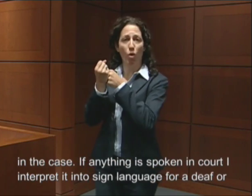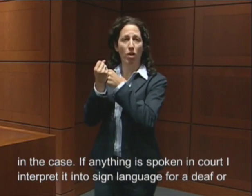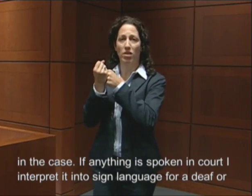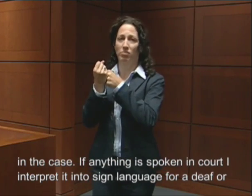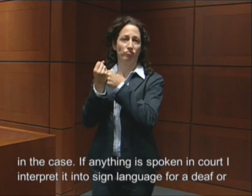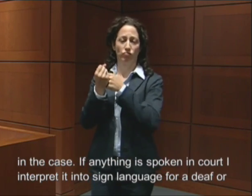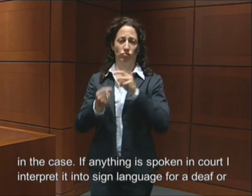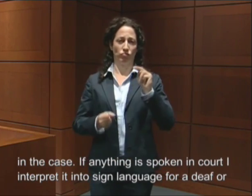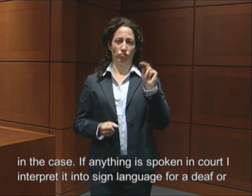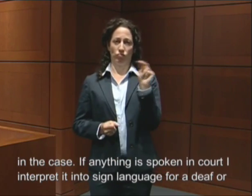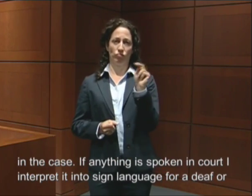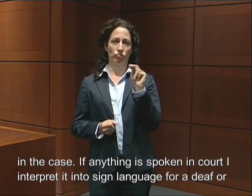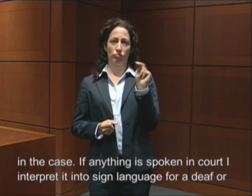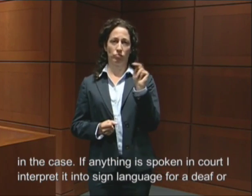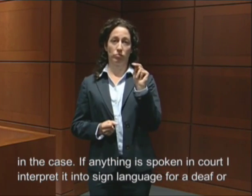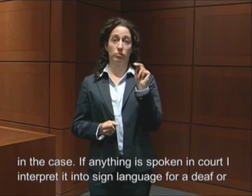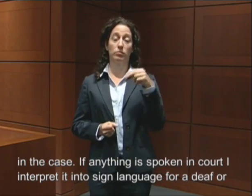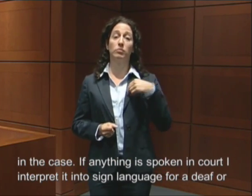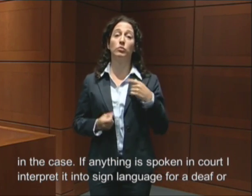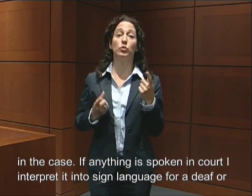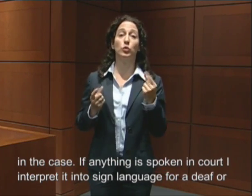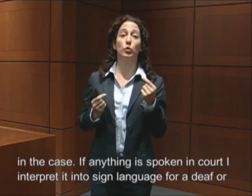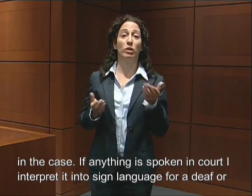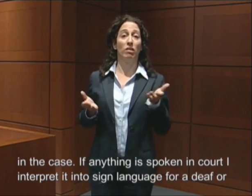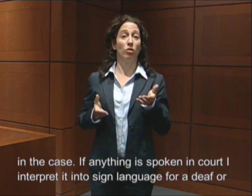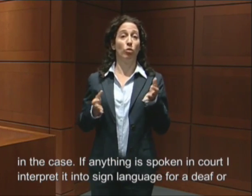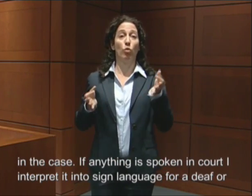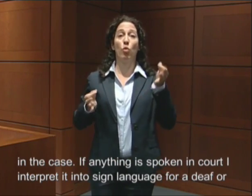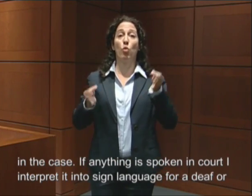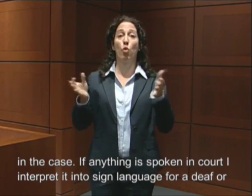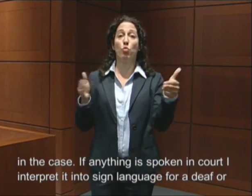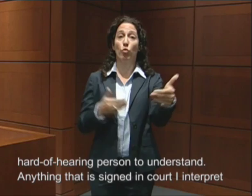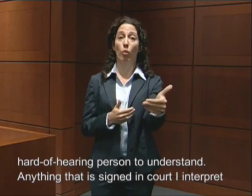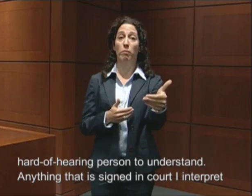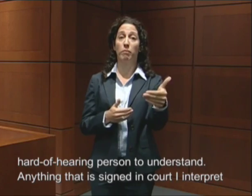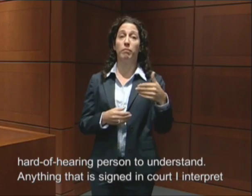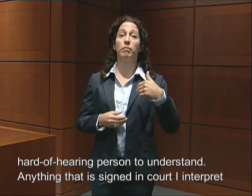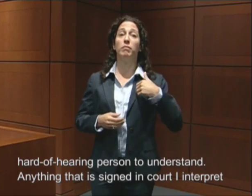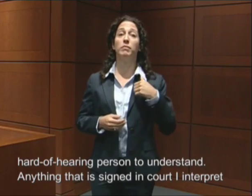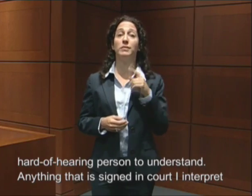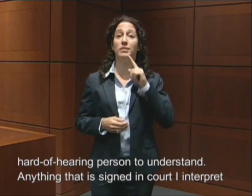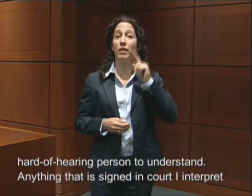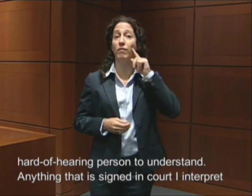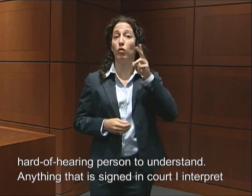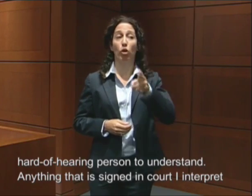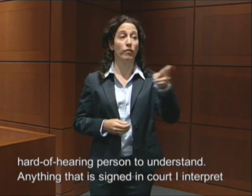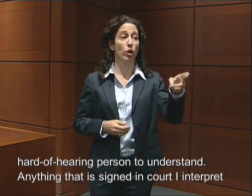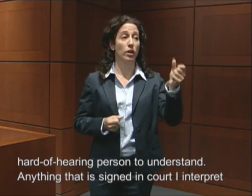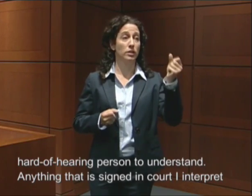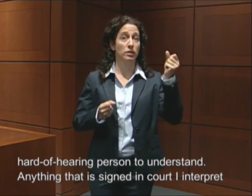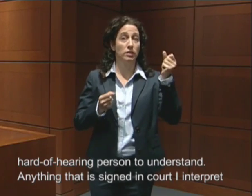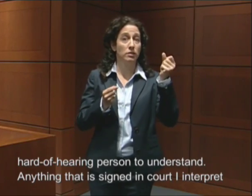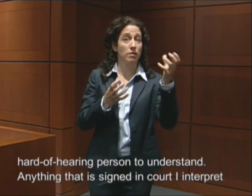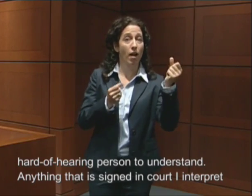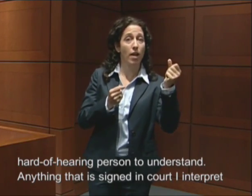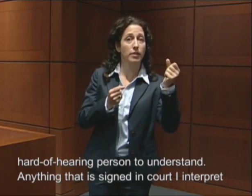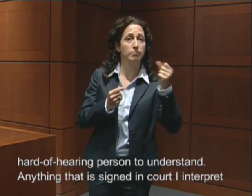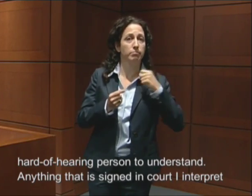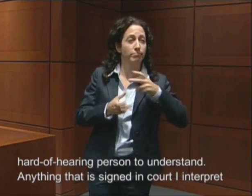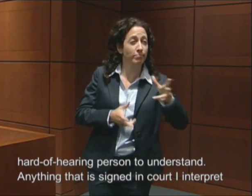case. If anything is spoken in court, I interpret it into sign language for a deaf or hard of hearing person to